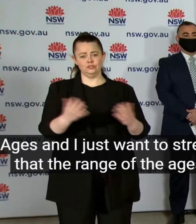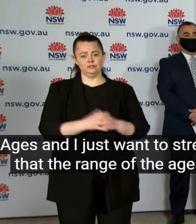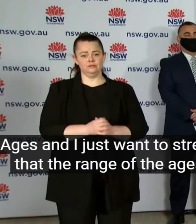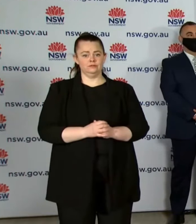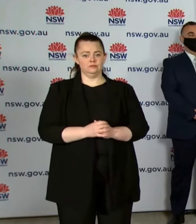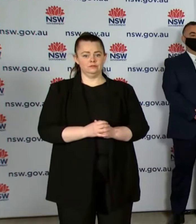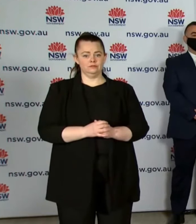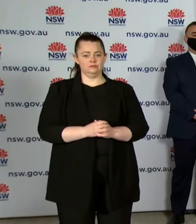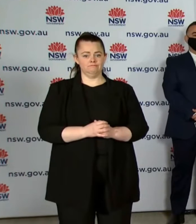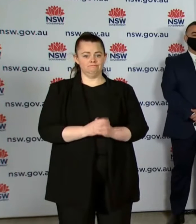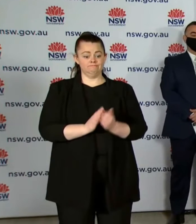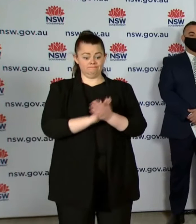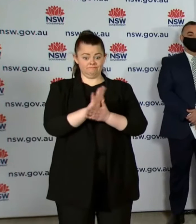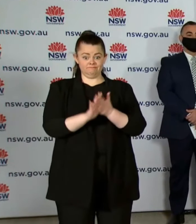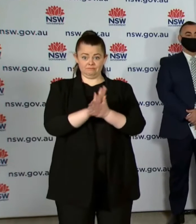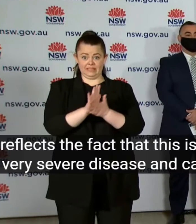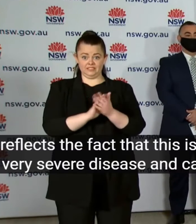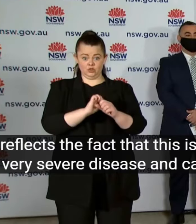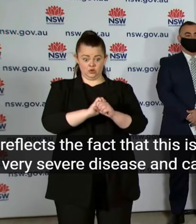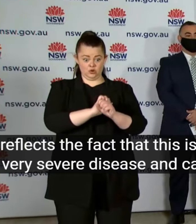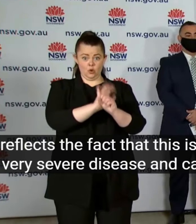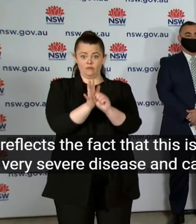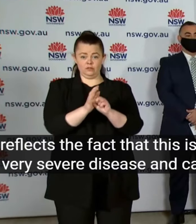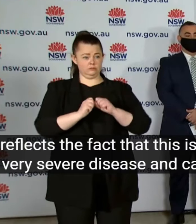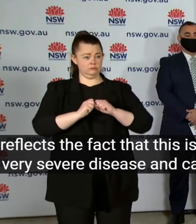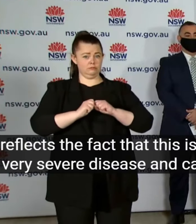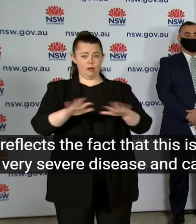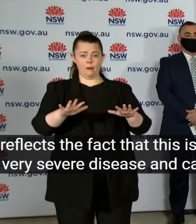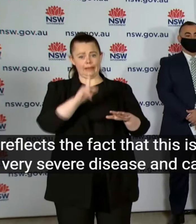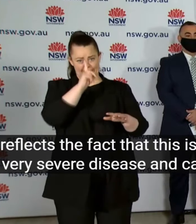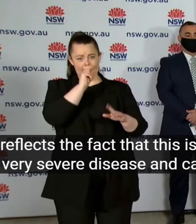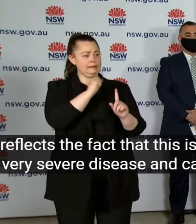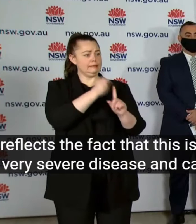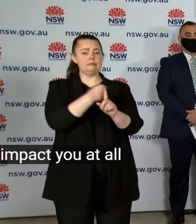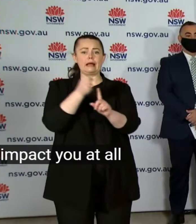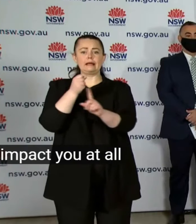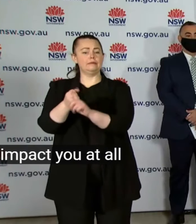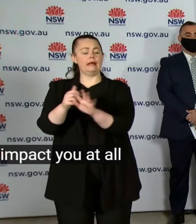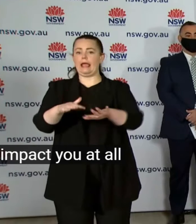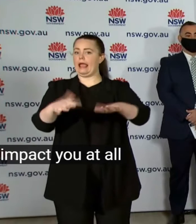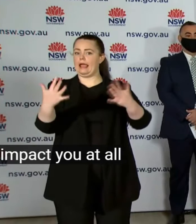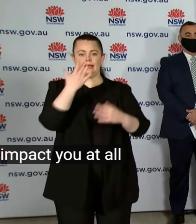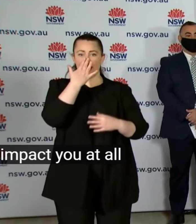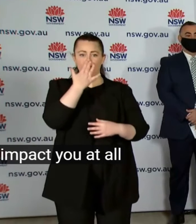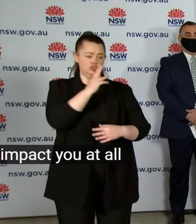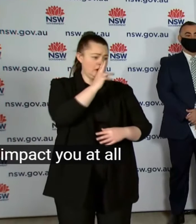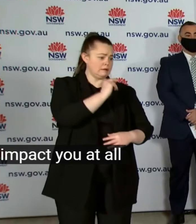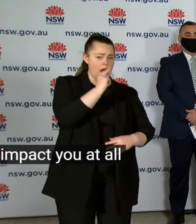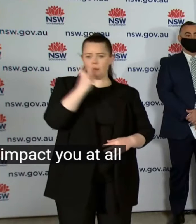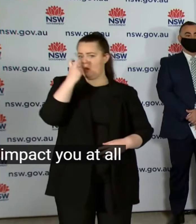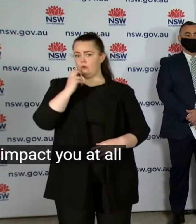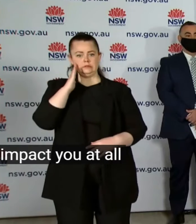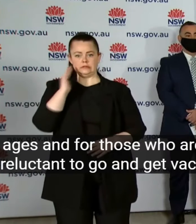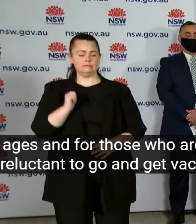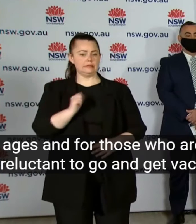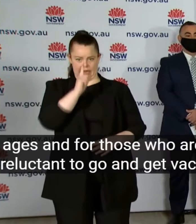ages reflects the fact that this is a very severe disease and can impact you at all ages. And for